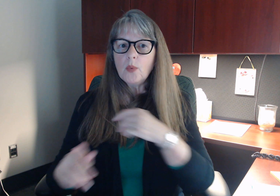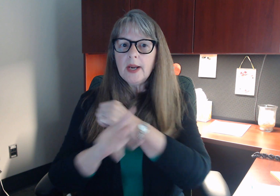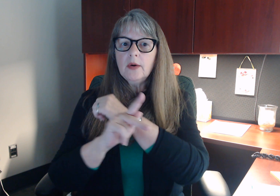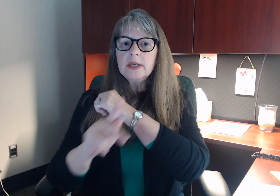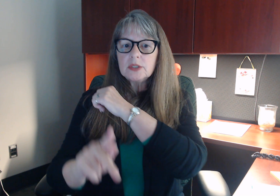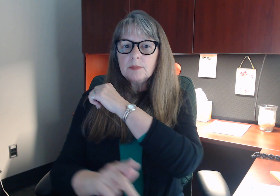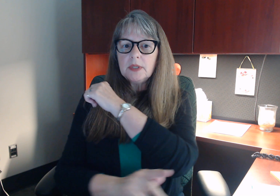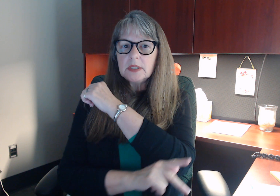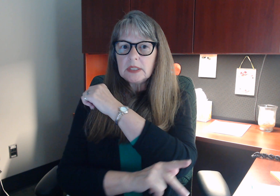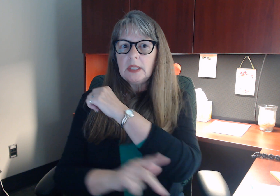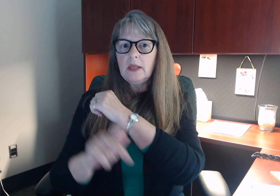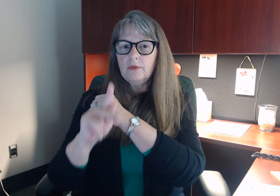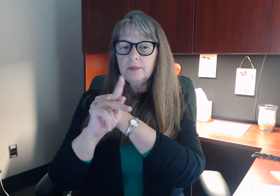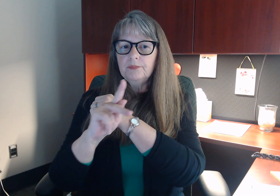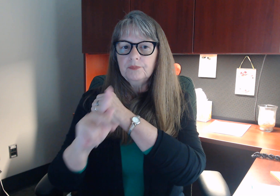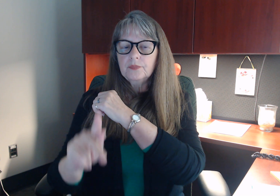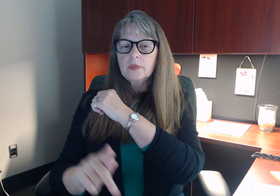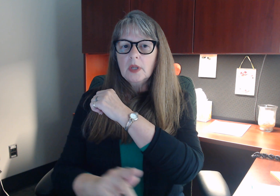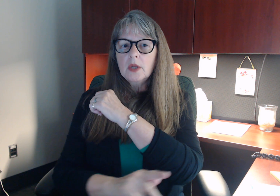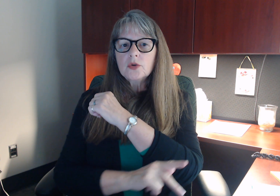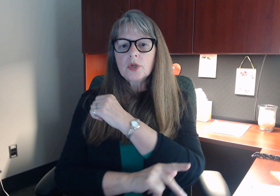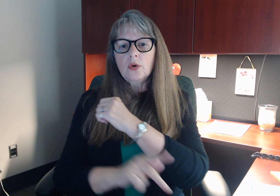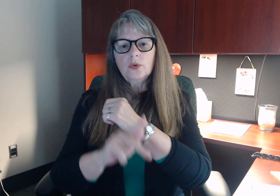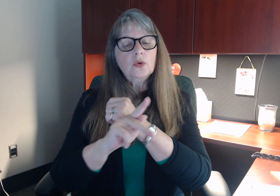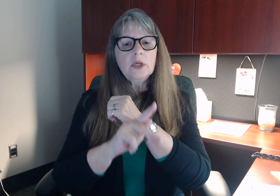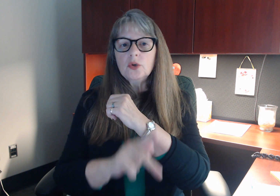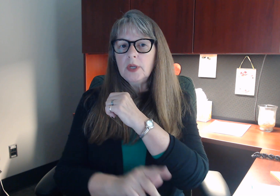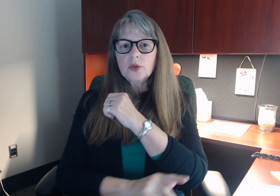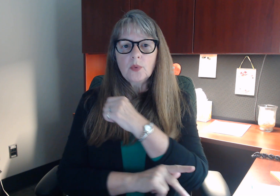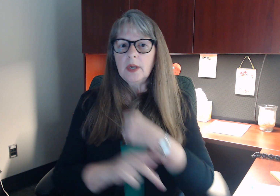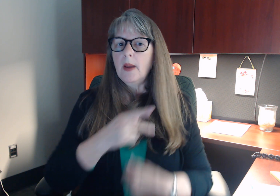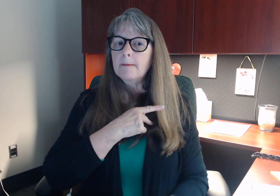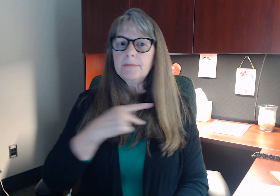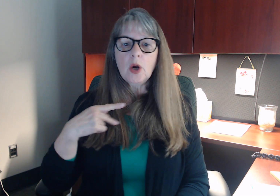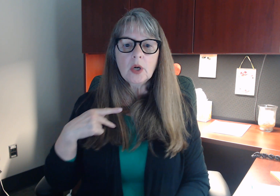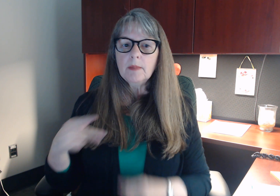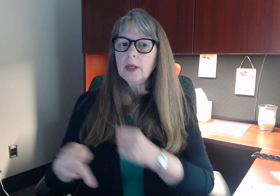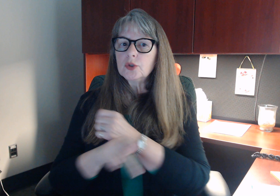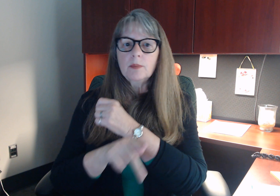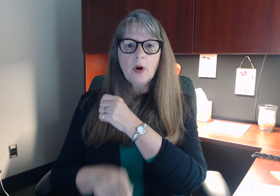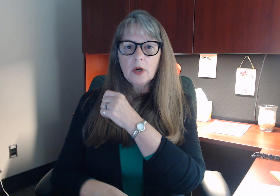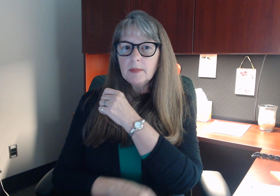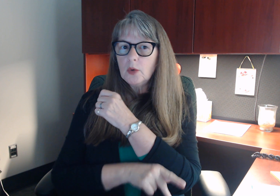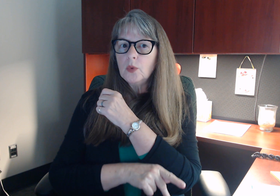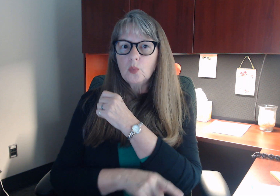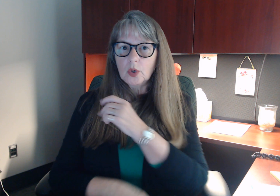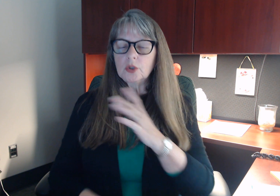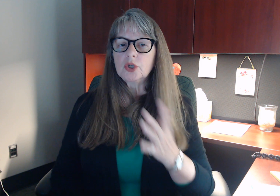wear is the big sleeve. So you could do either one. Parliament or Parliament would work just